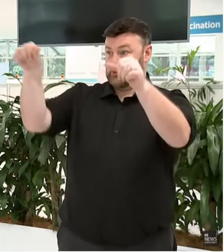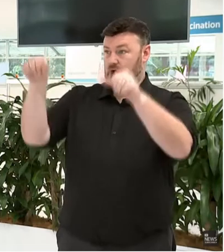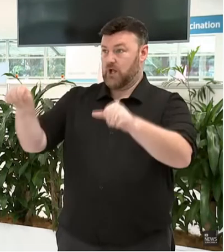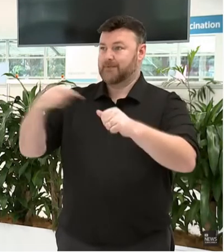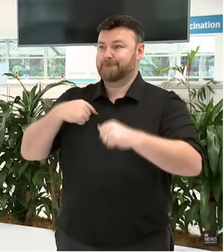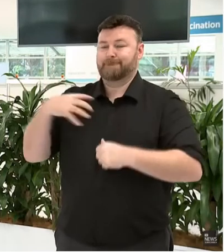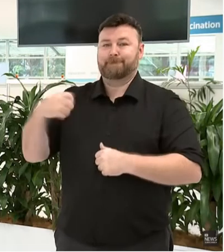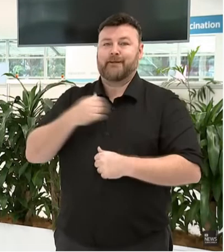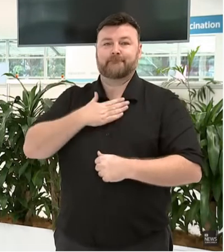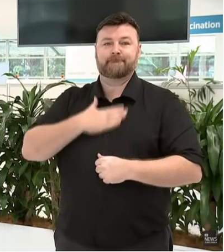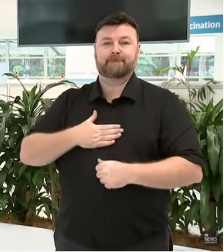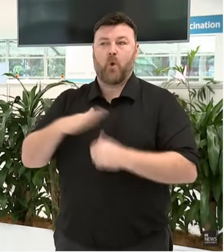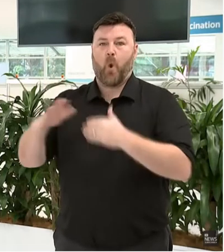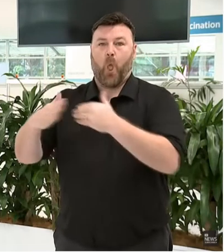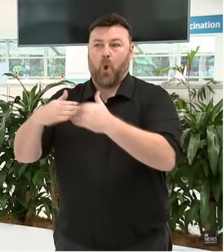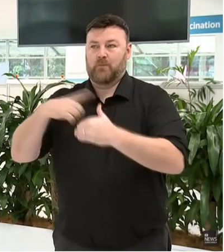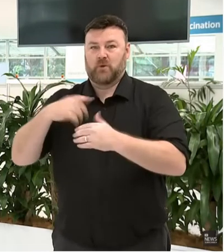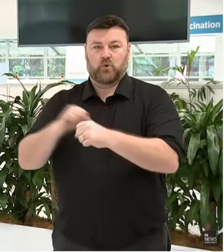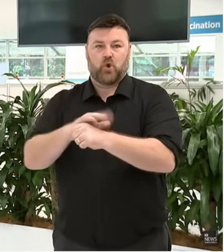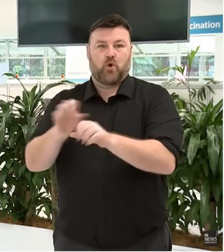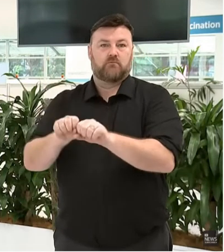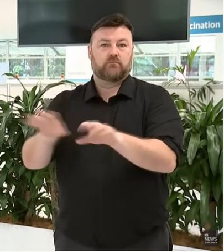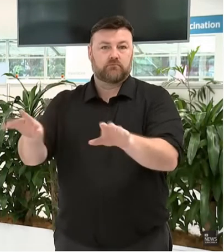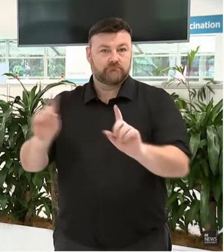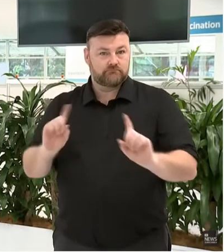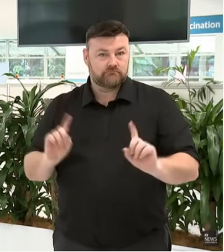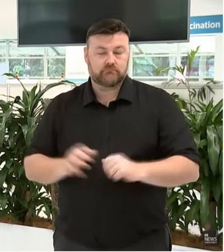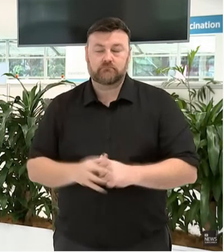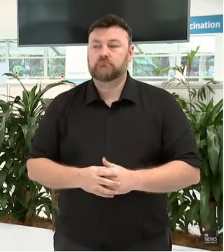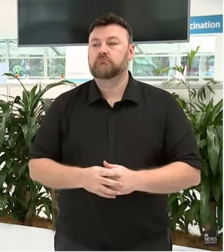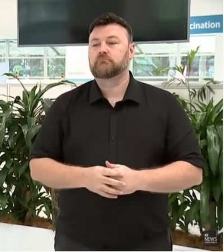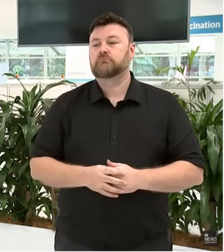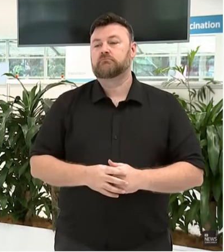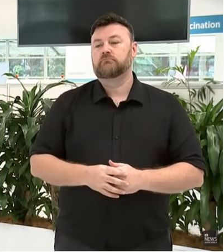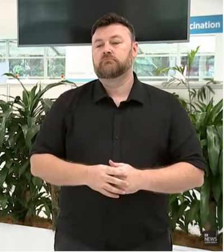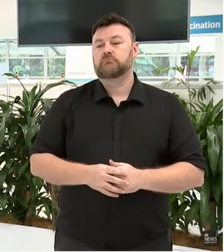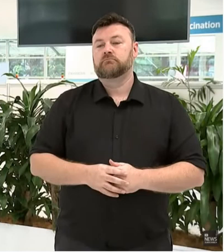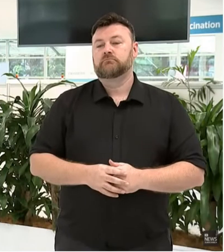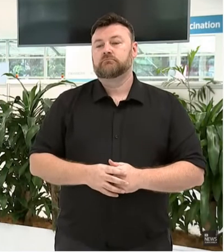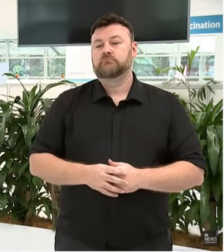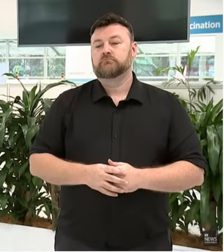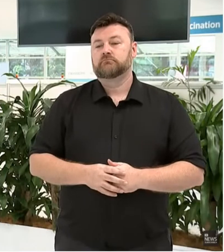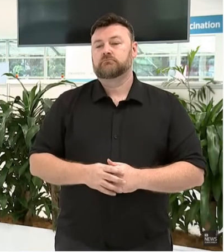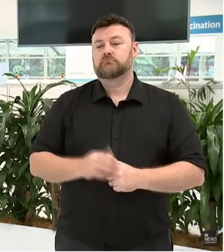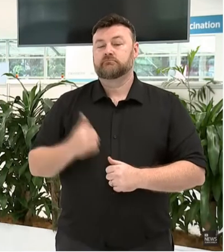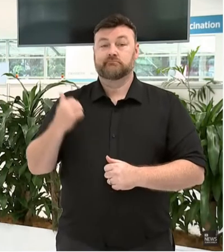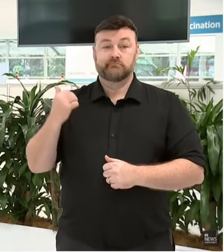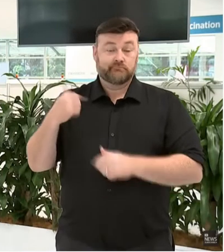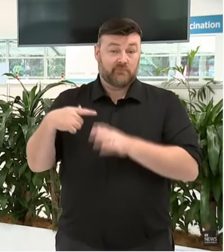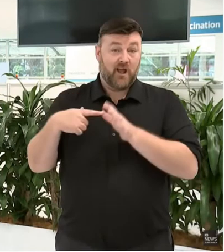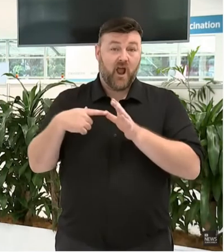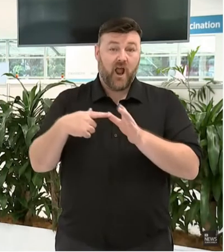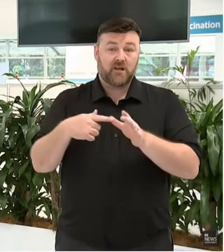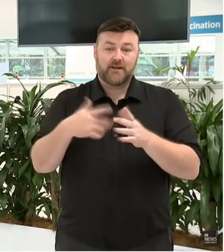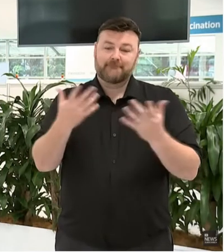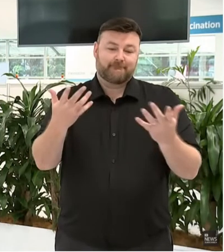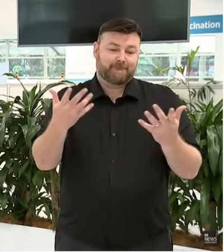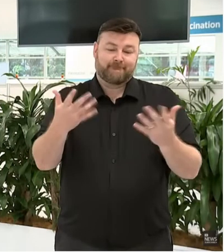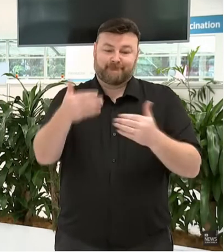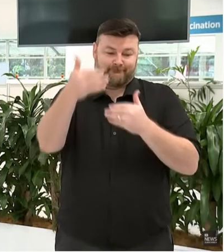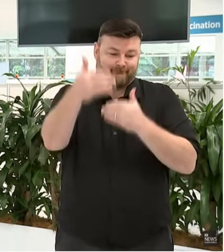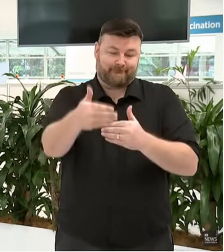response? This is the challenge that will happen, that we have to face up to as we move through the next